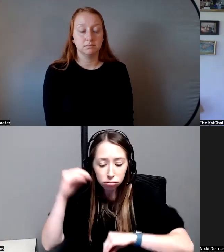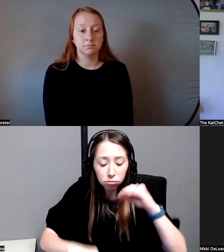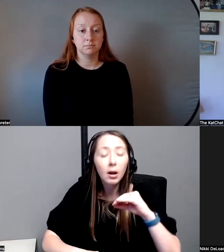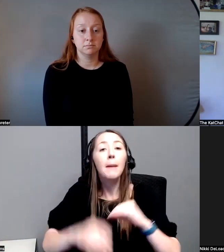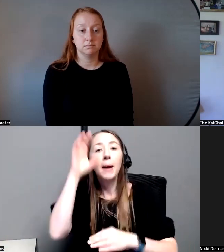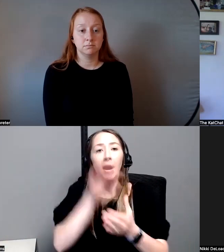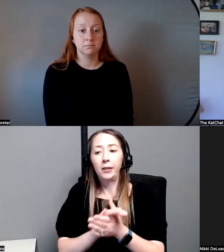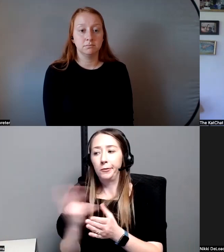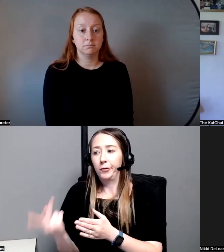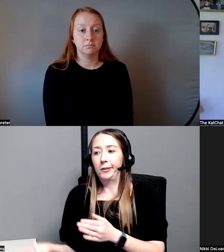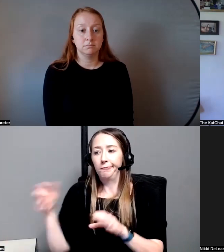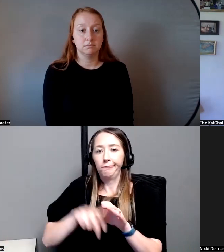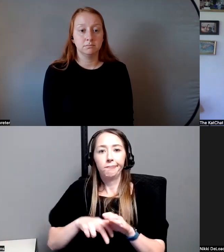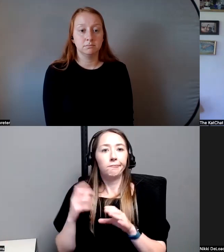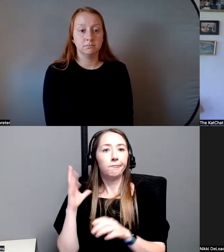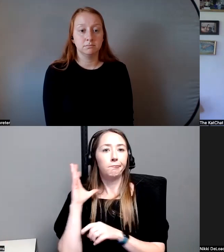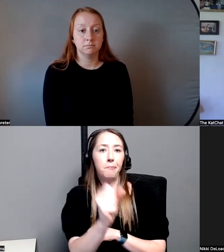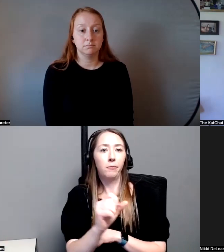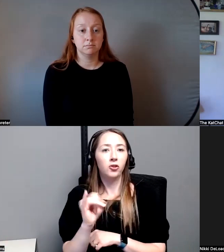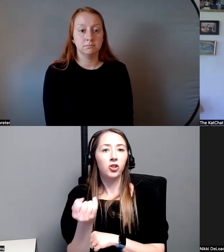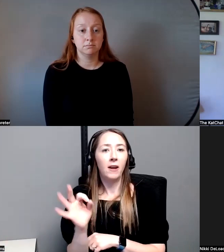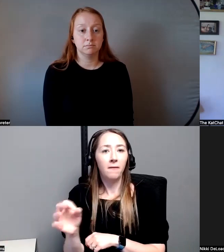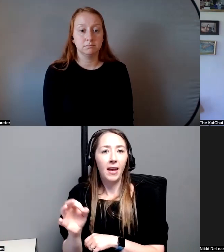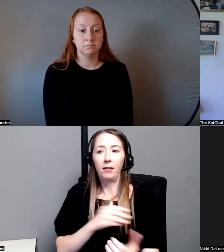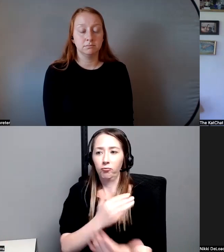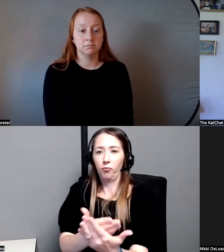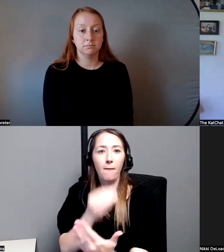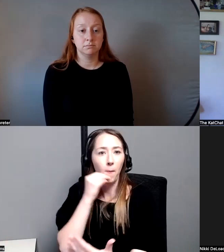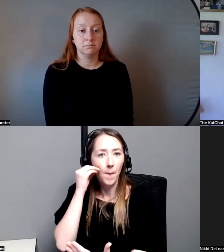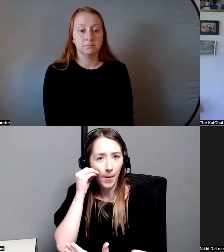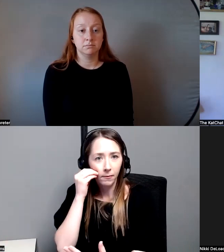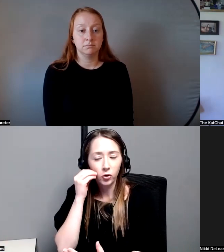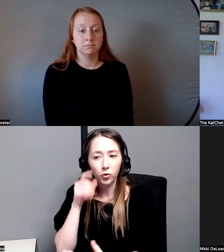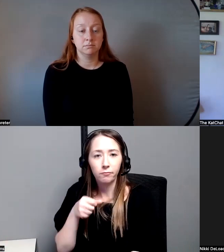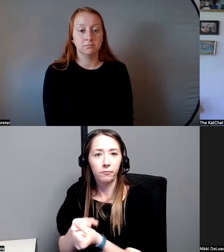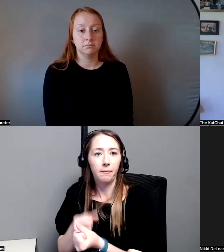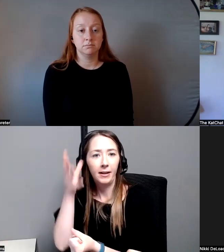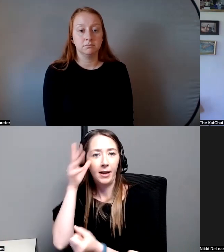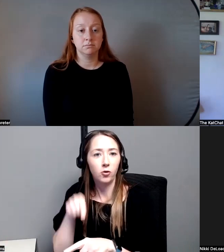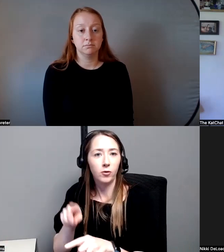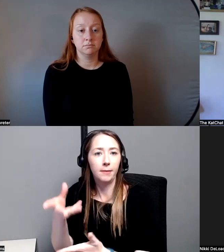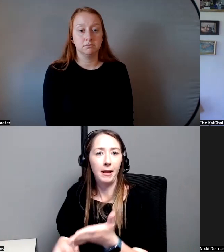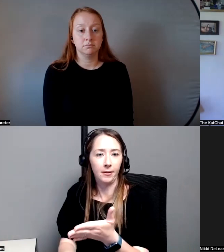JFK. I got on the airplane and I was able to get by my dad's side. But I'm so proud of that movie,